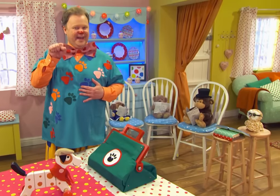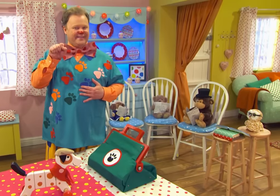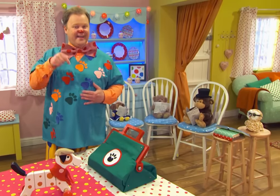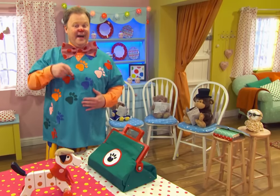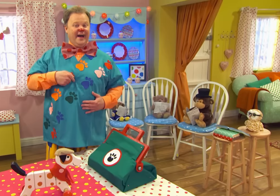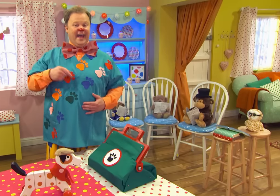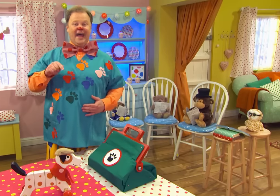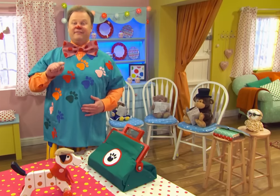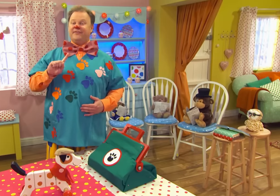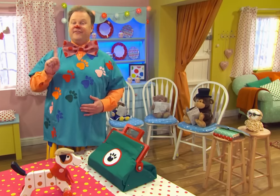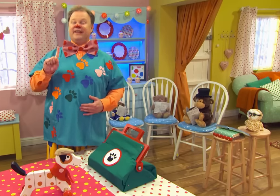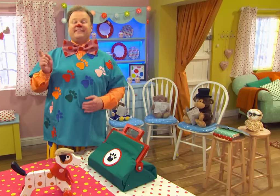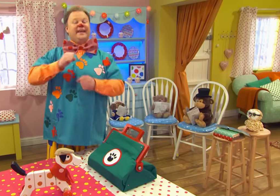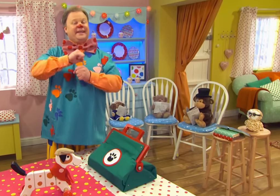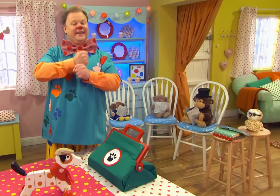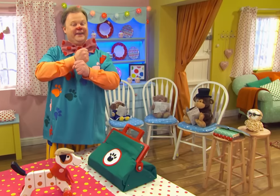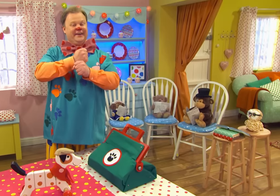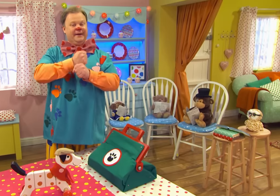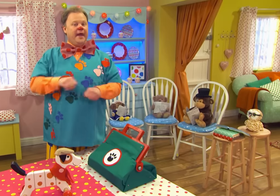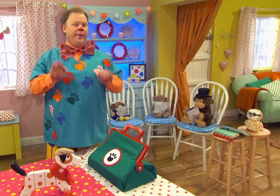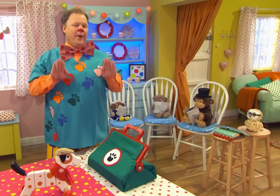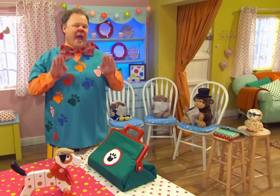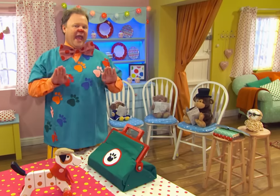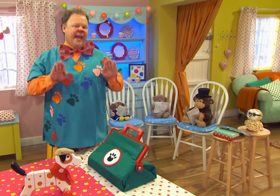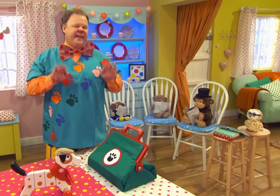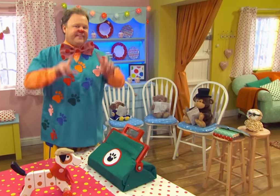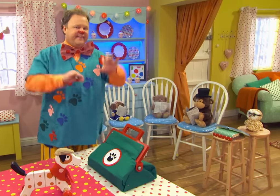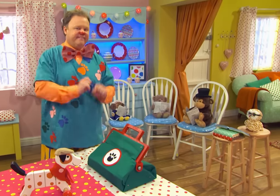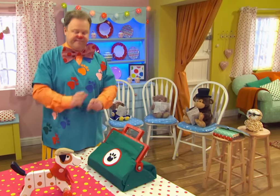Yes, I have just the cure. Wait.